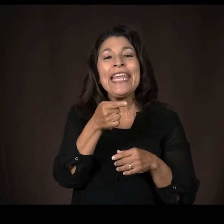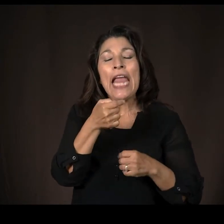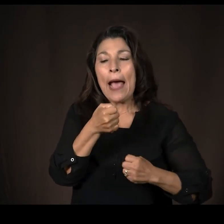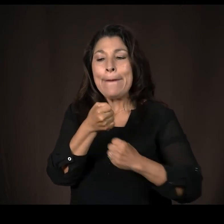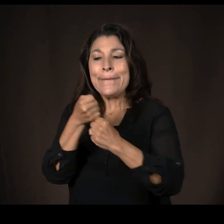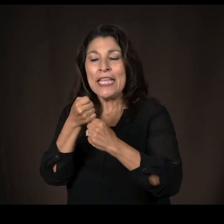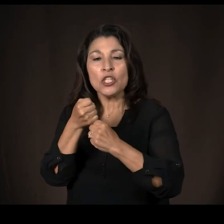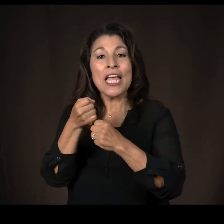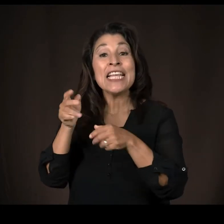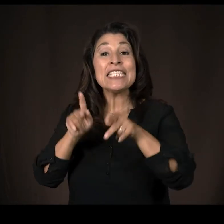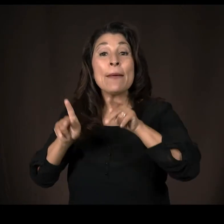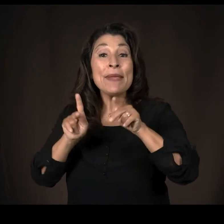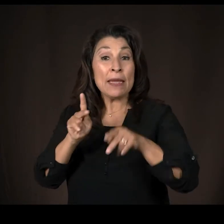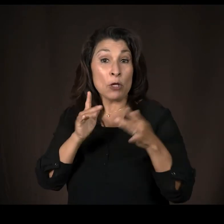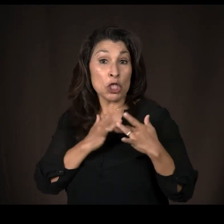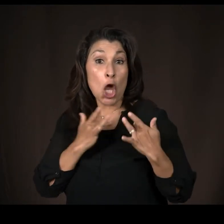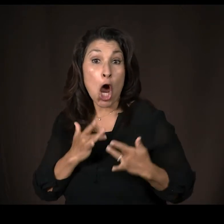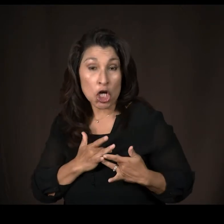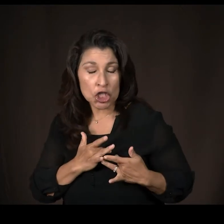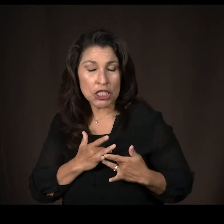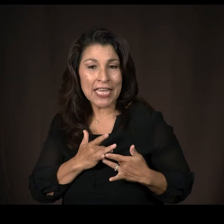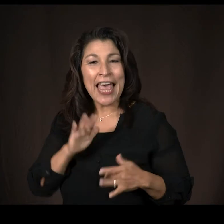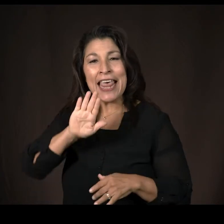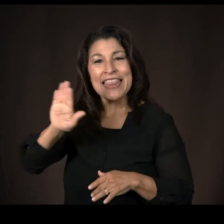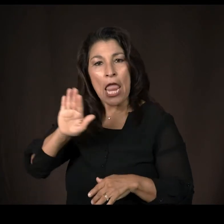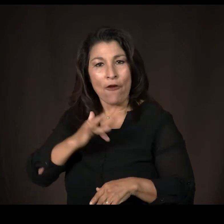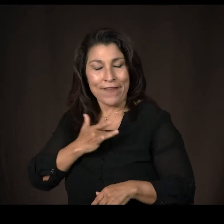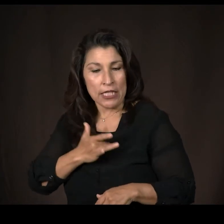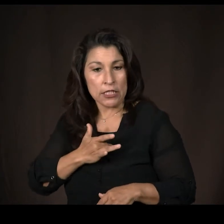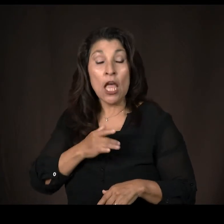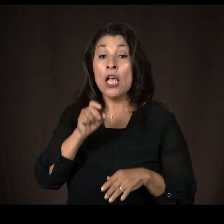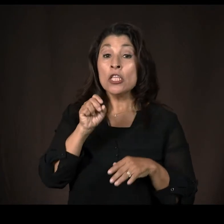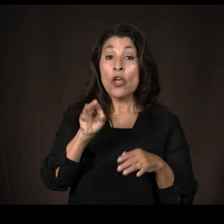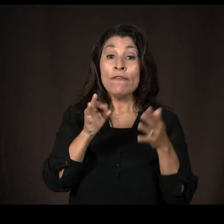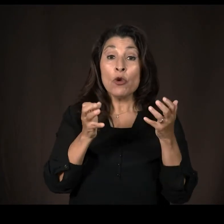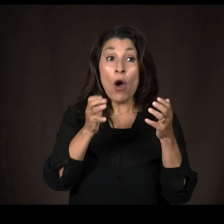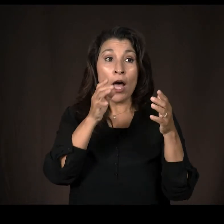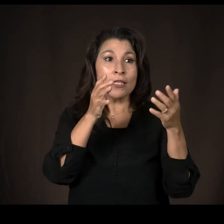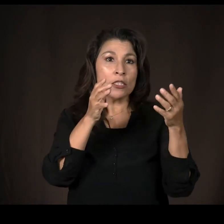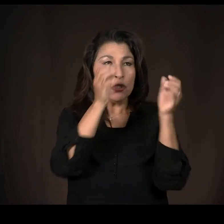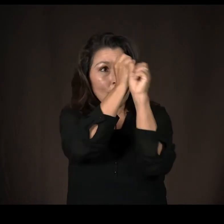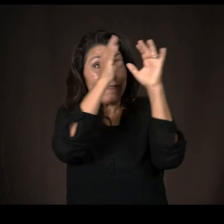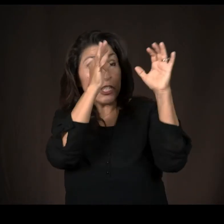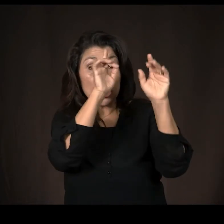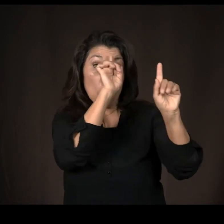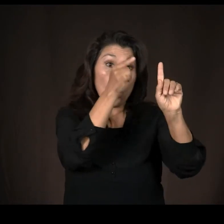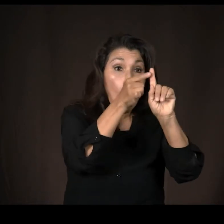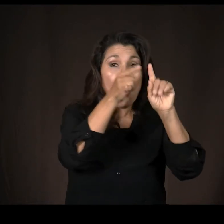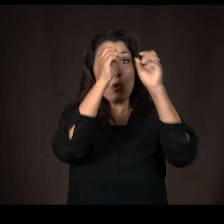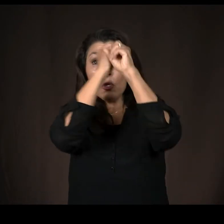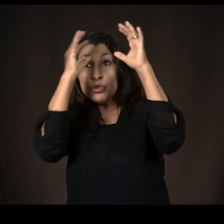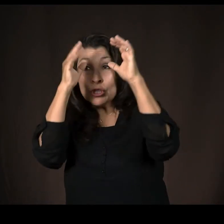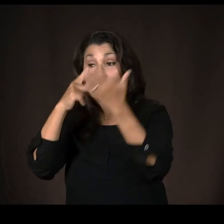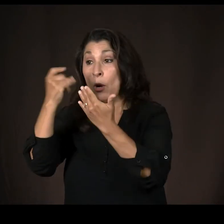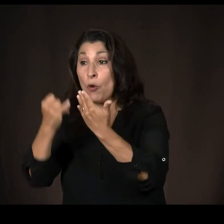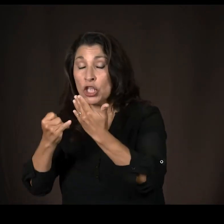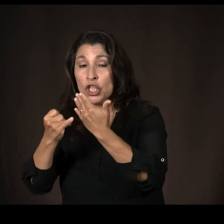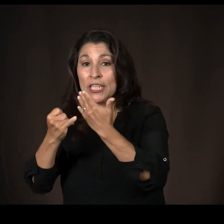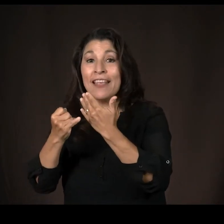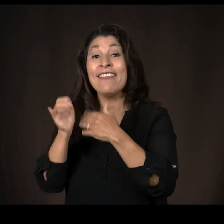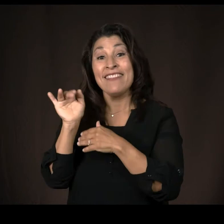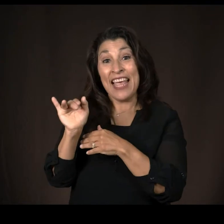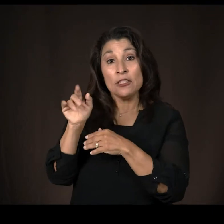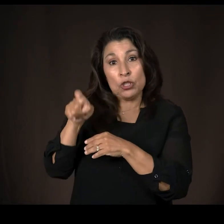do when you're trying to enlist support for a vision, a dream, or a goal, or a project. You know, we often